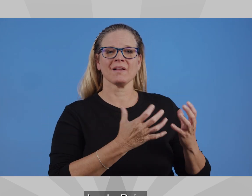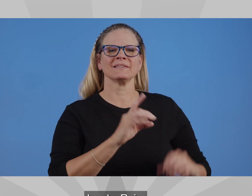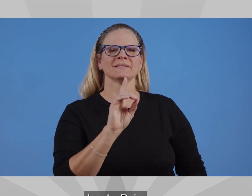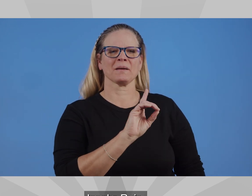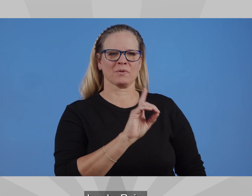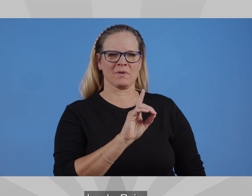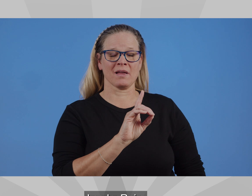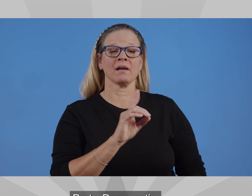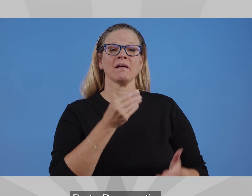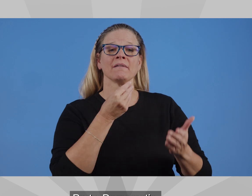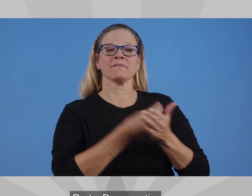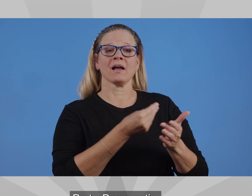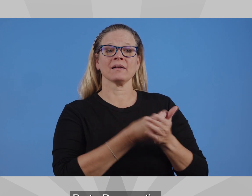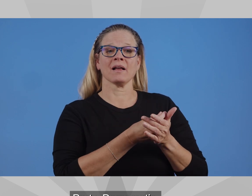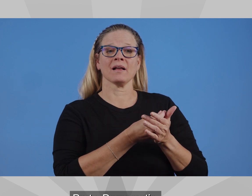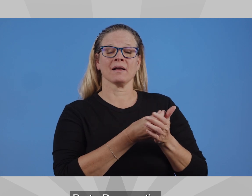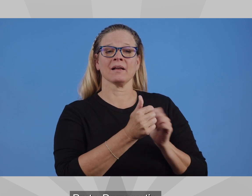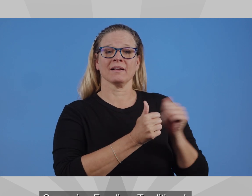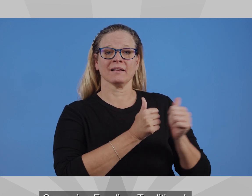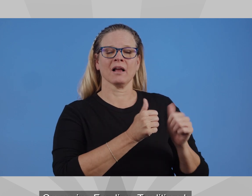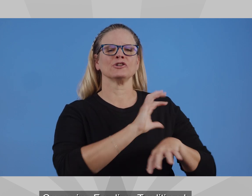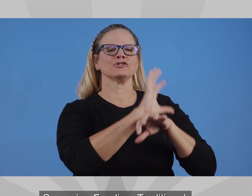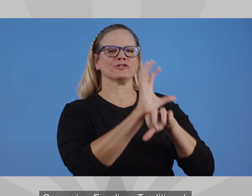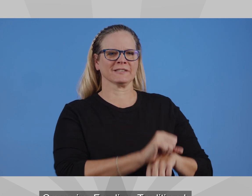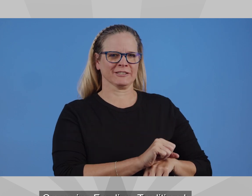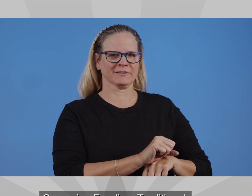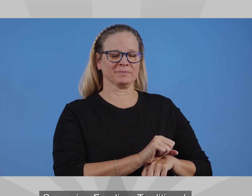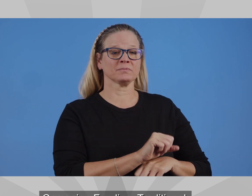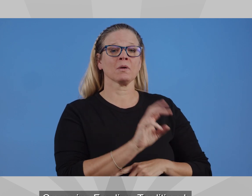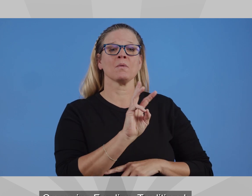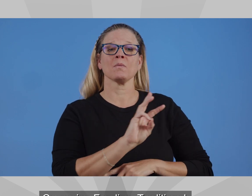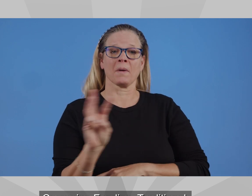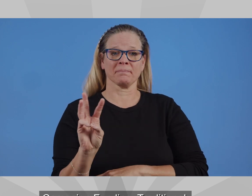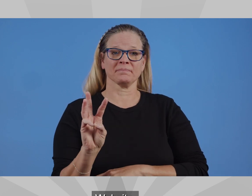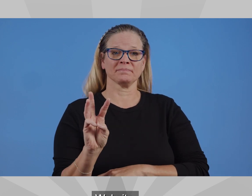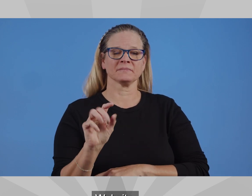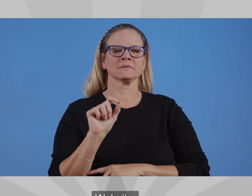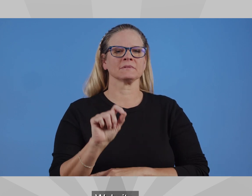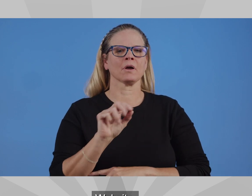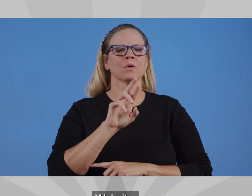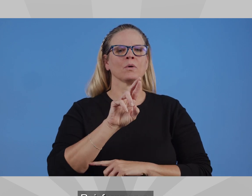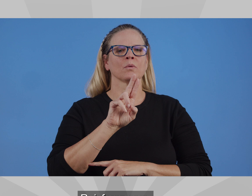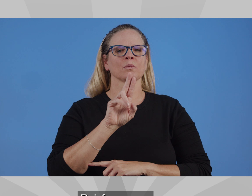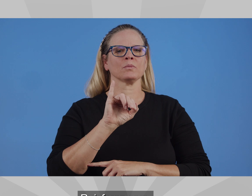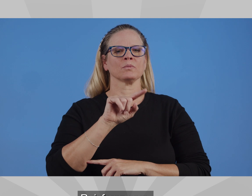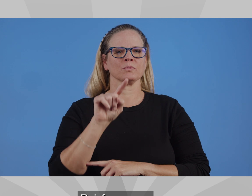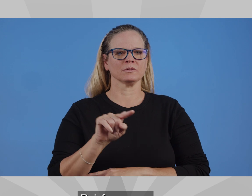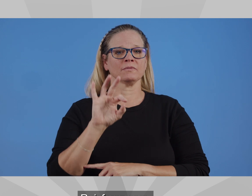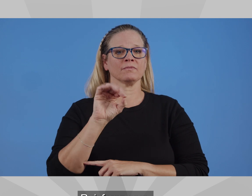Izaak Ruiz. Party, Democratic. Campaign funding, traditional. Website,